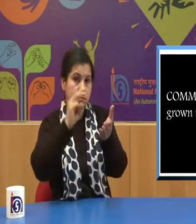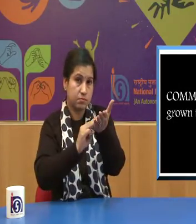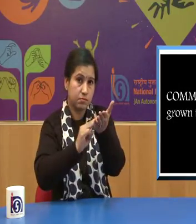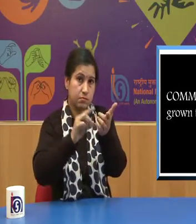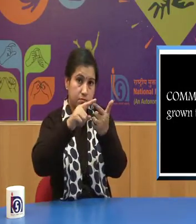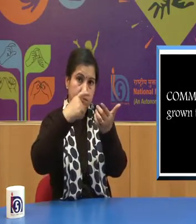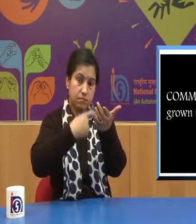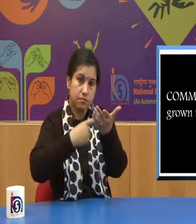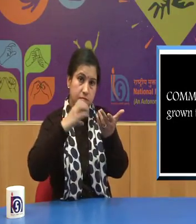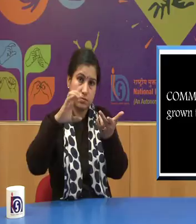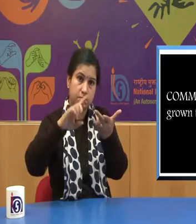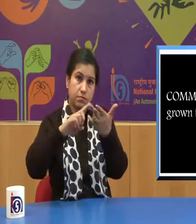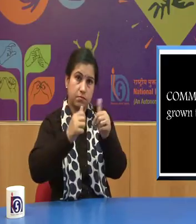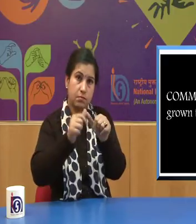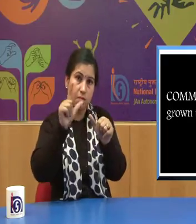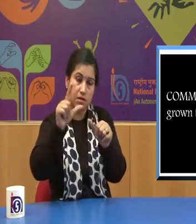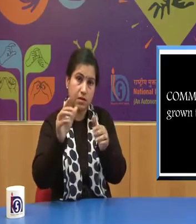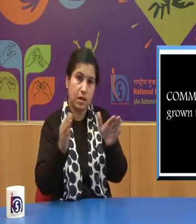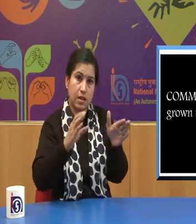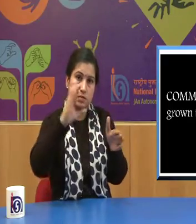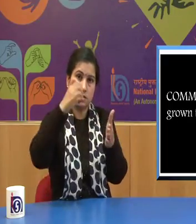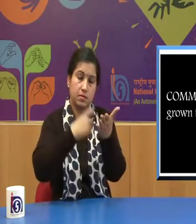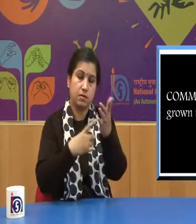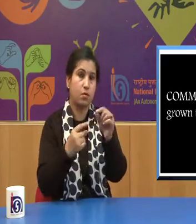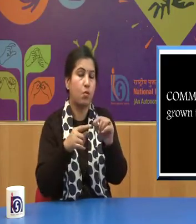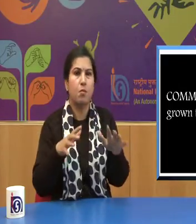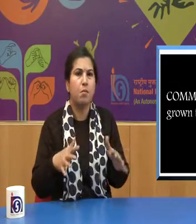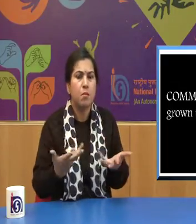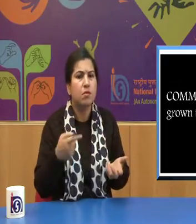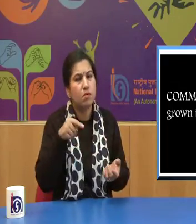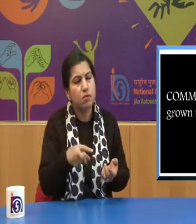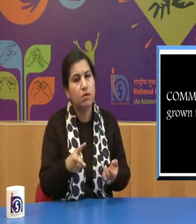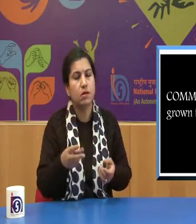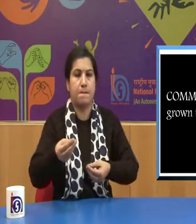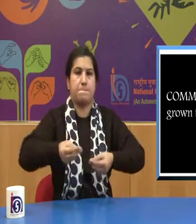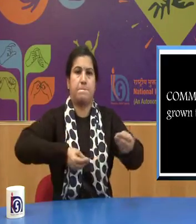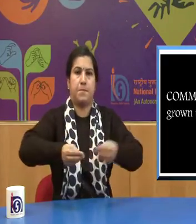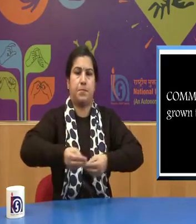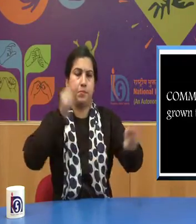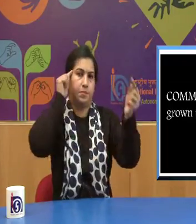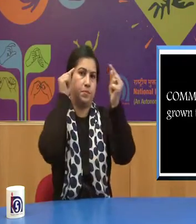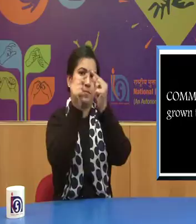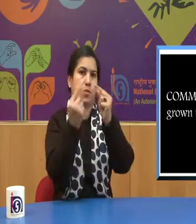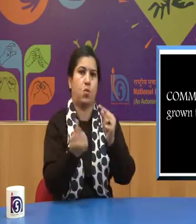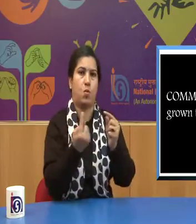And we were talking about the farmers started growing commercial